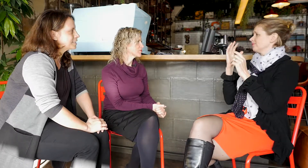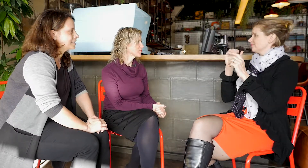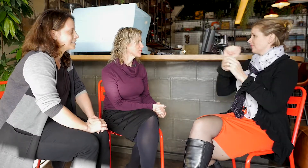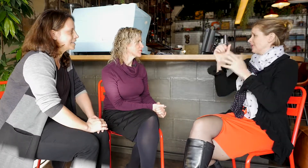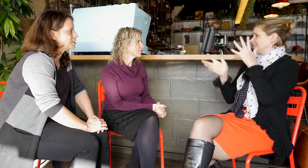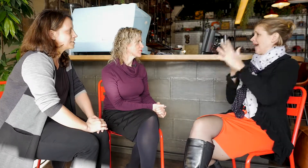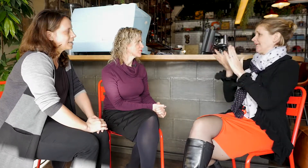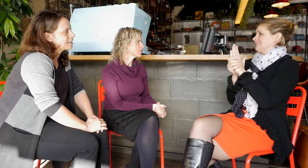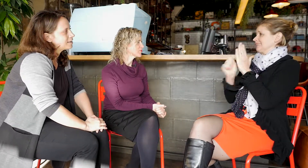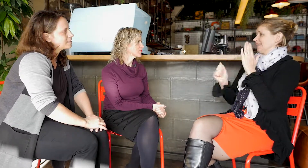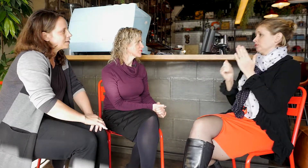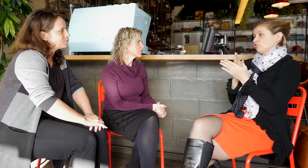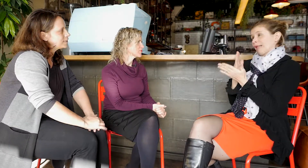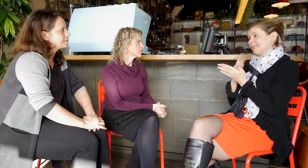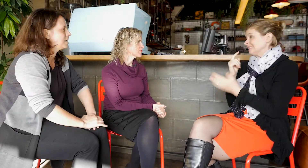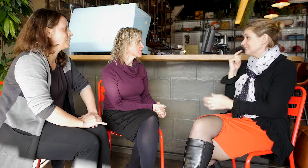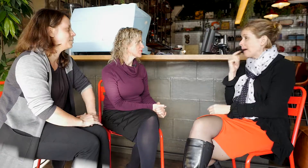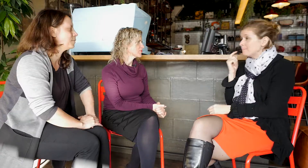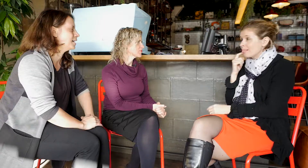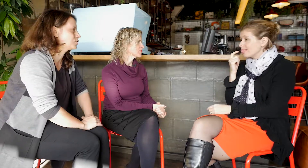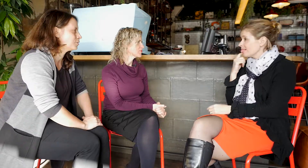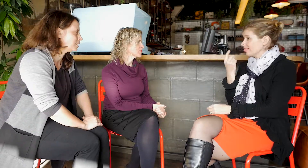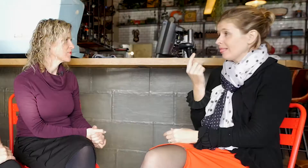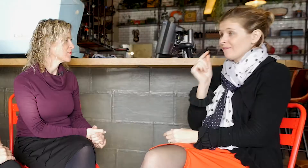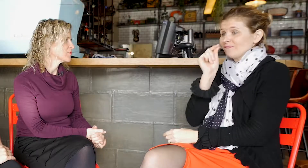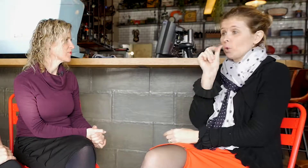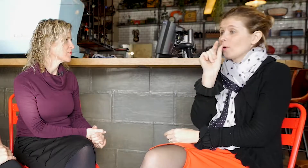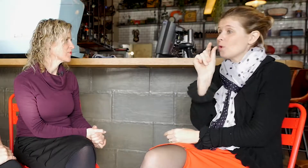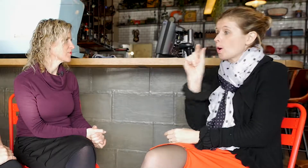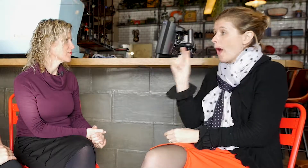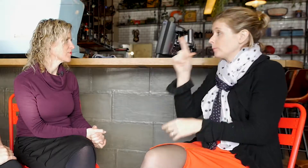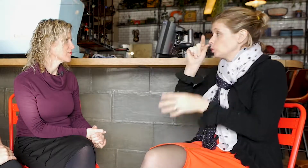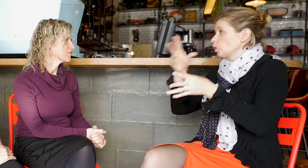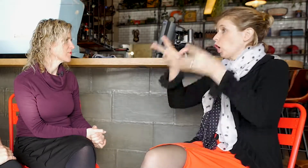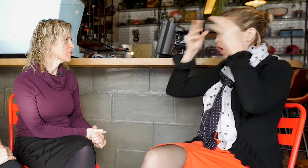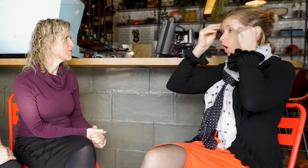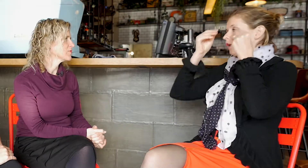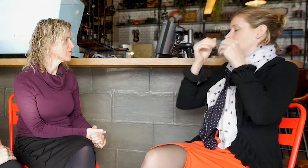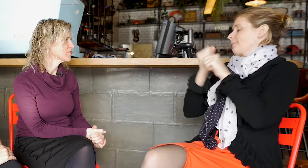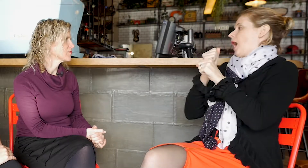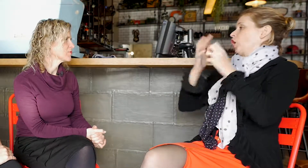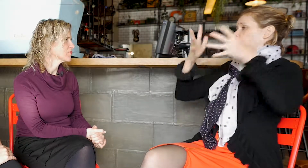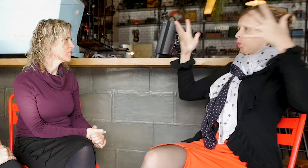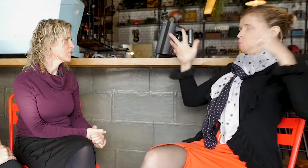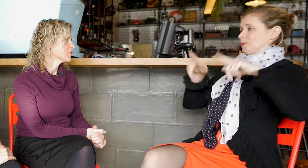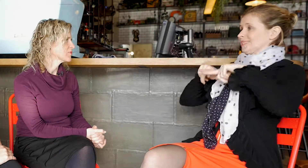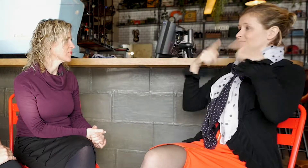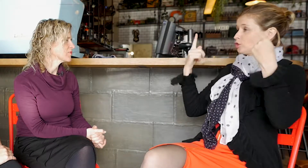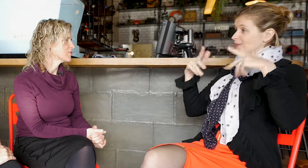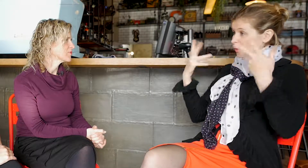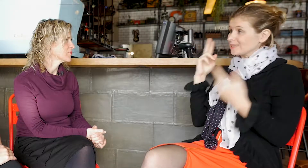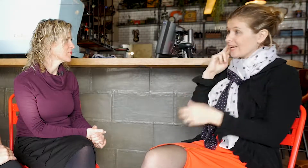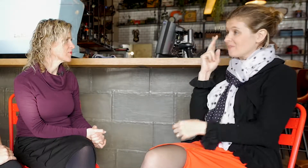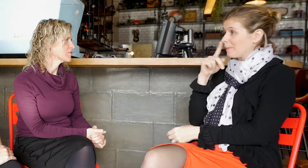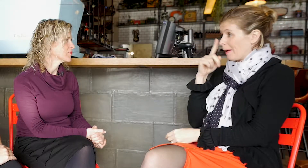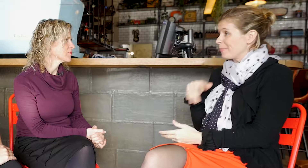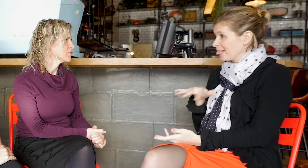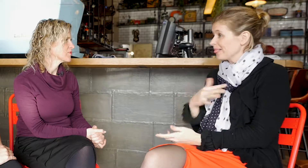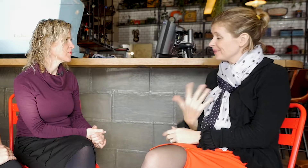these teachers, and it really did have an impact on their level of fluency. It's amazing the impact that a bit of sign